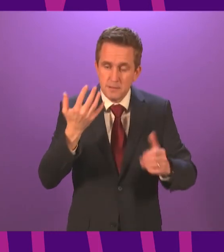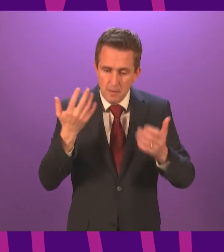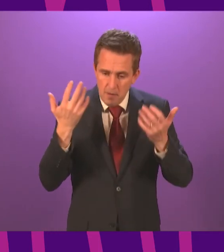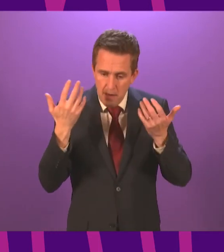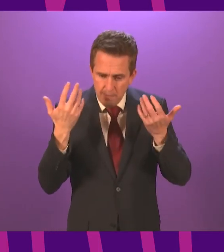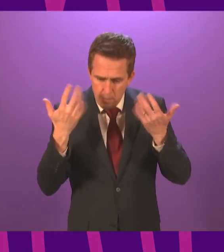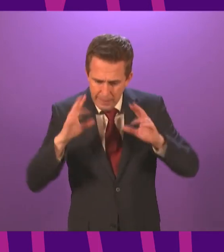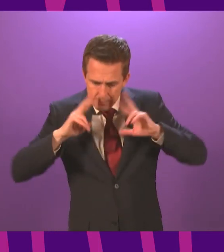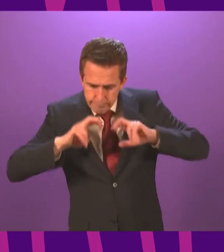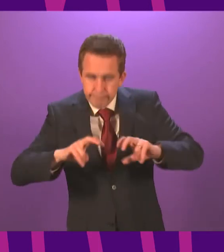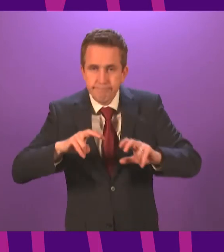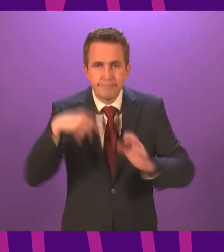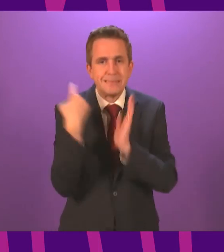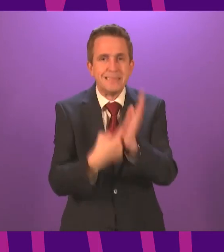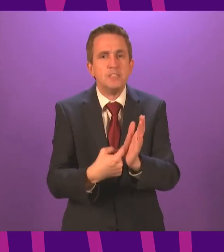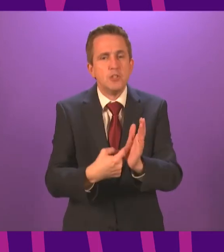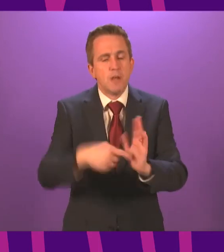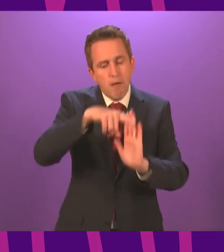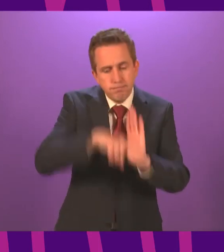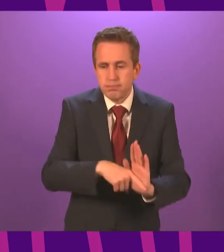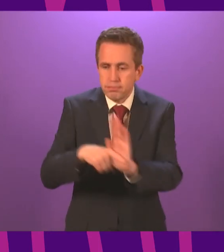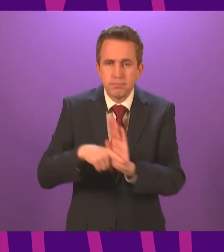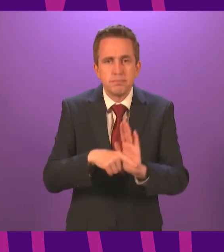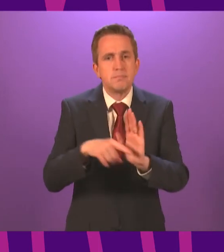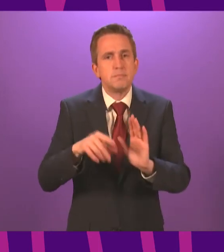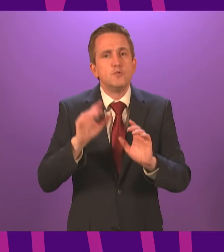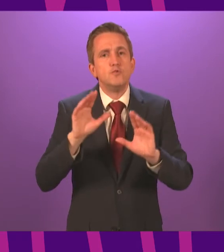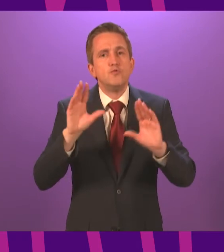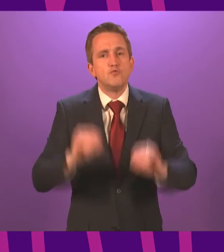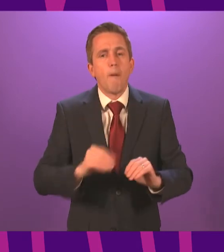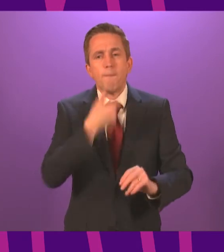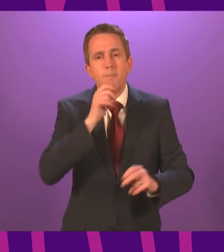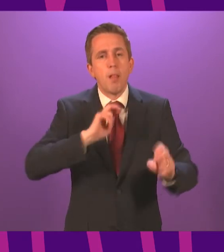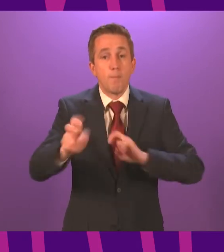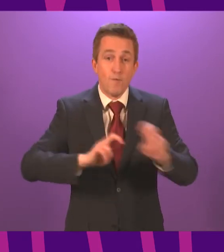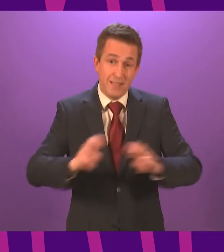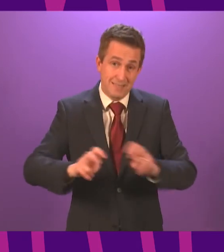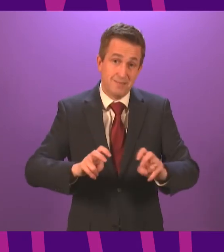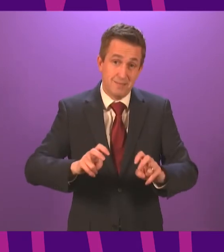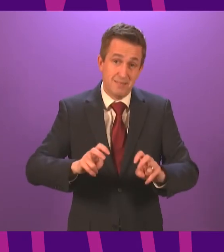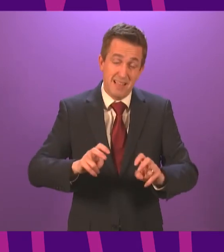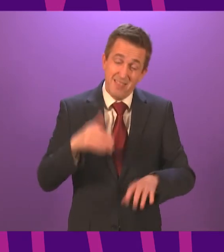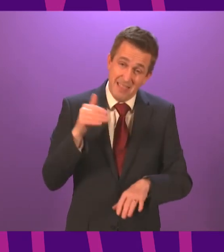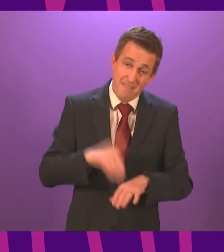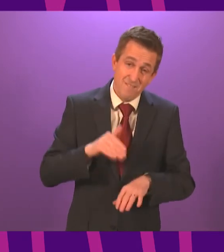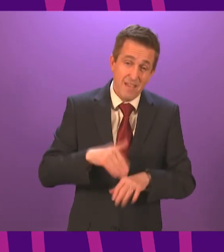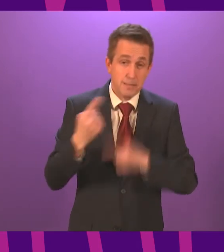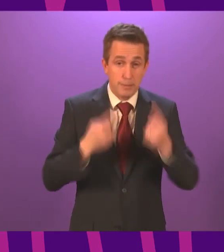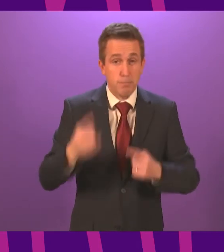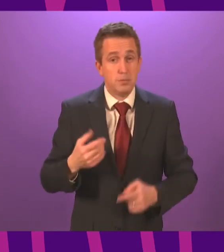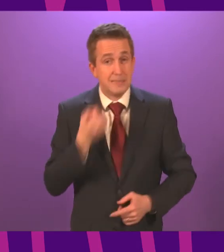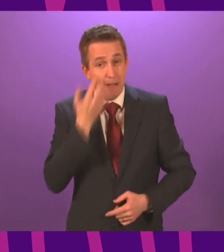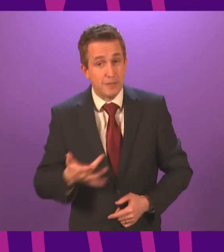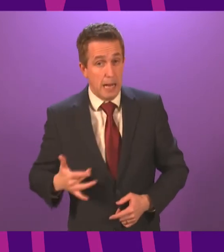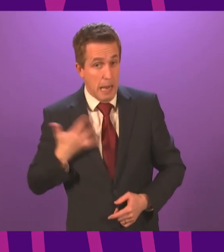forward measures to restrict the ability of people to move around the country, impinging on their day-to-day lives in a way that none